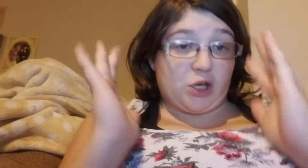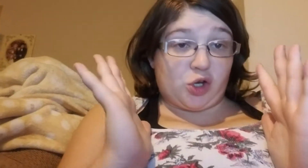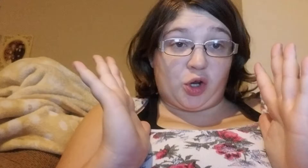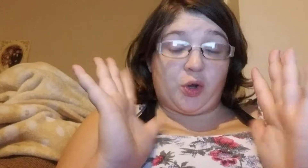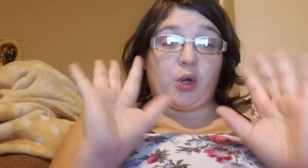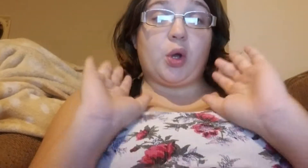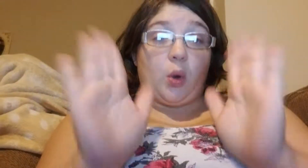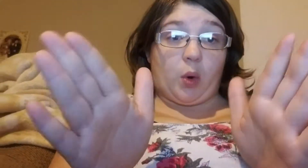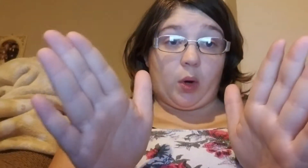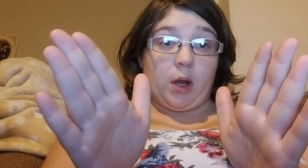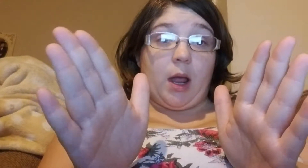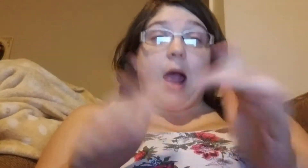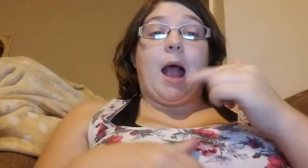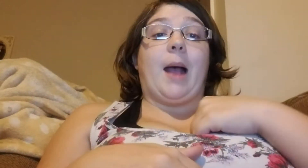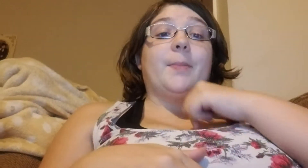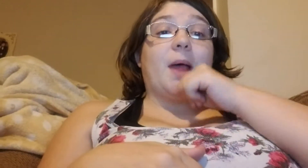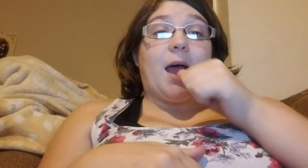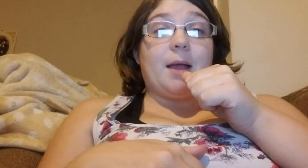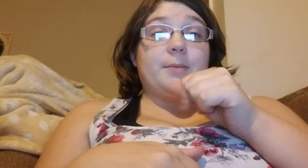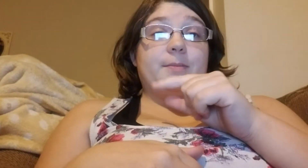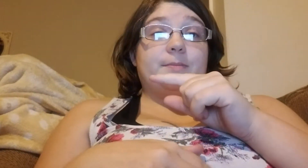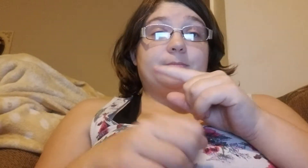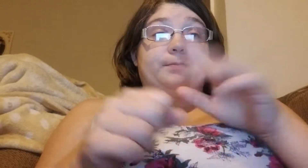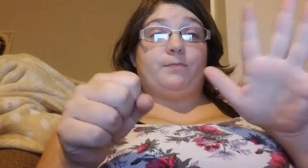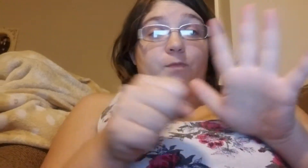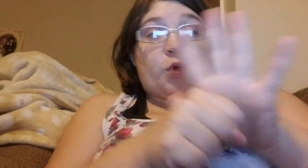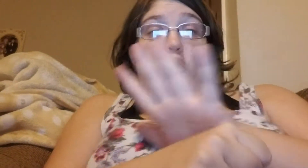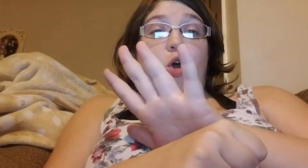teacher. I'm not full